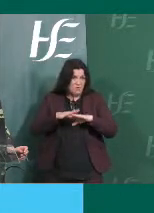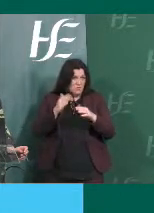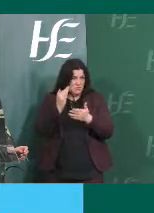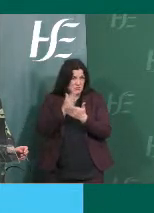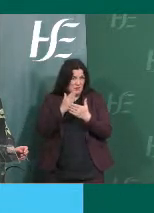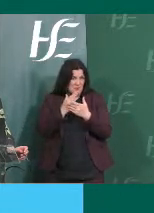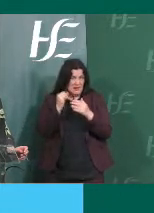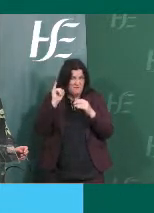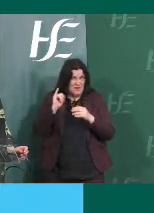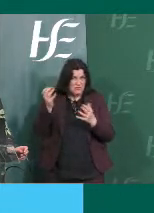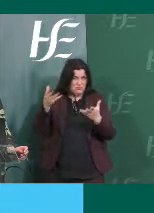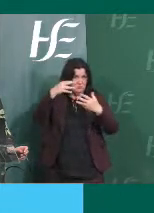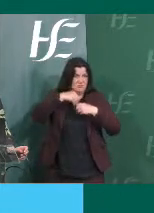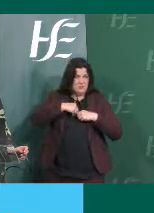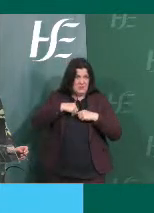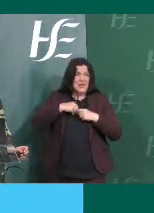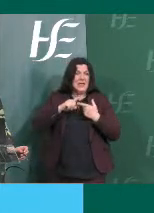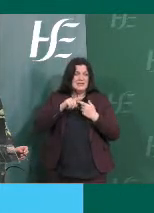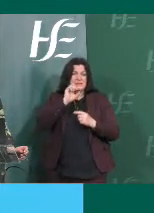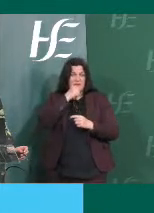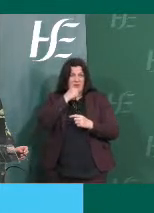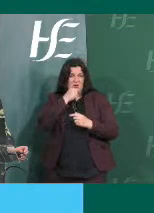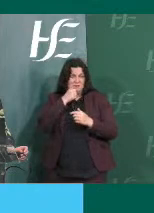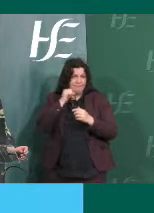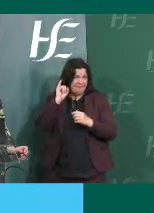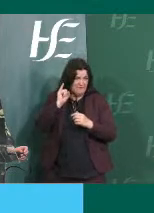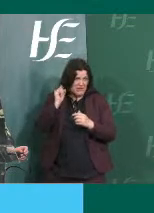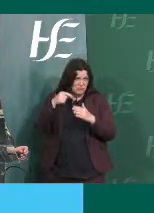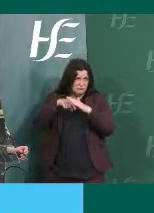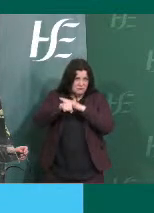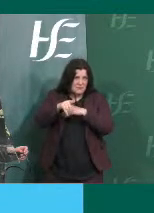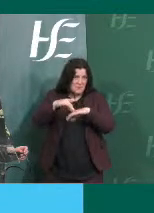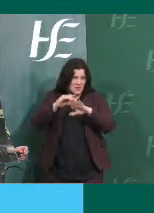severe infections, hospitalizations and death.